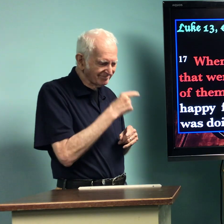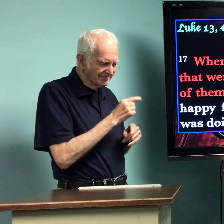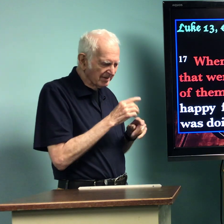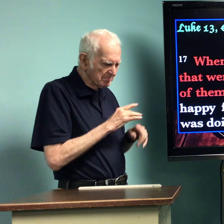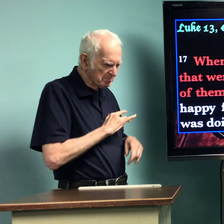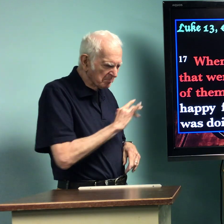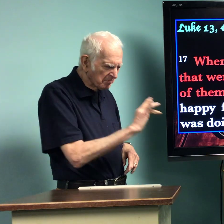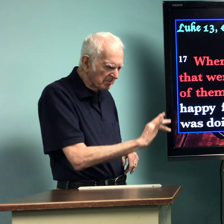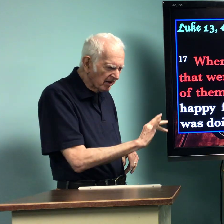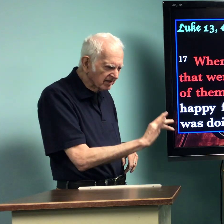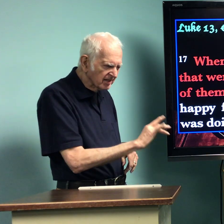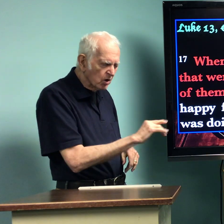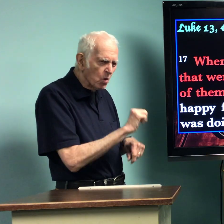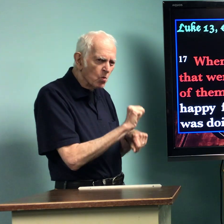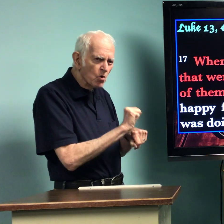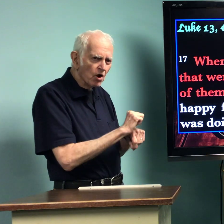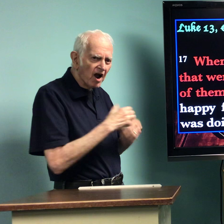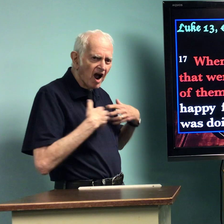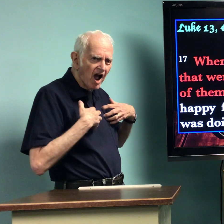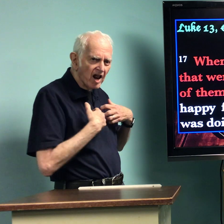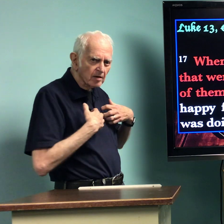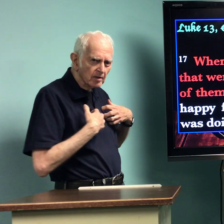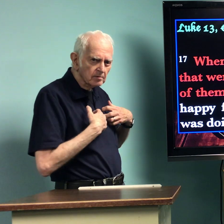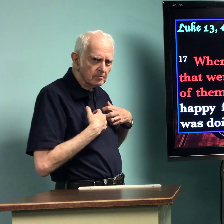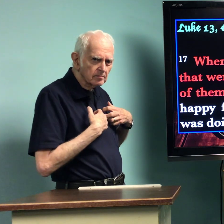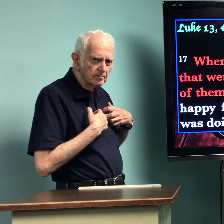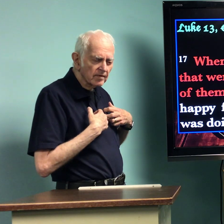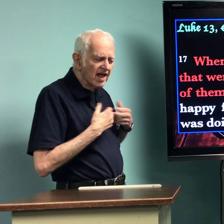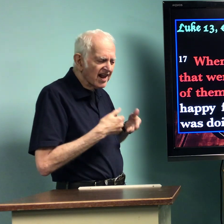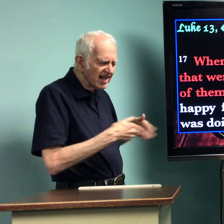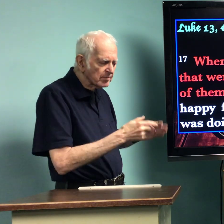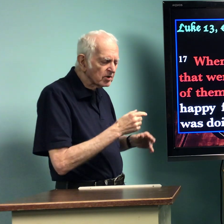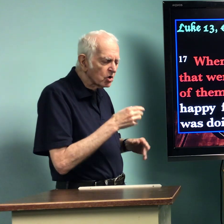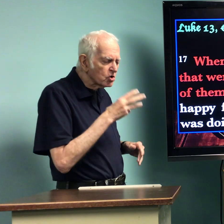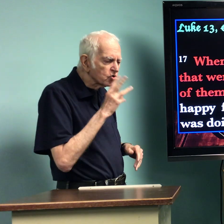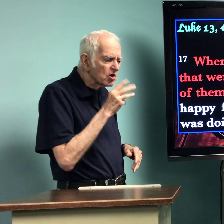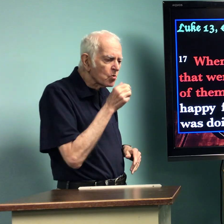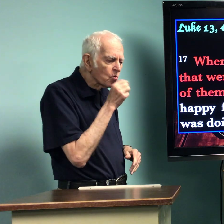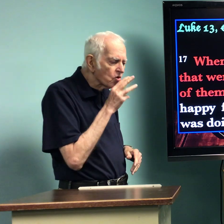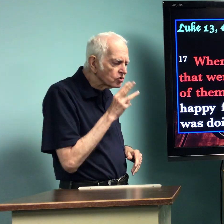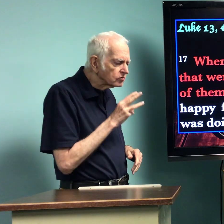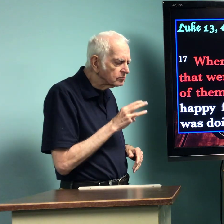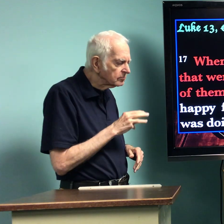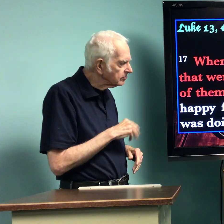He's right, because they have pity on the work animals and let them drink their water.